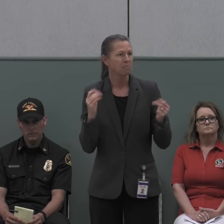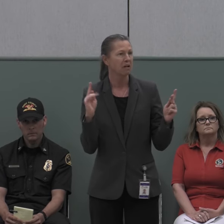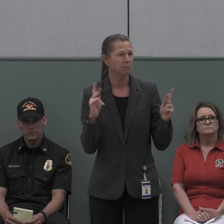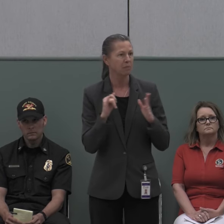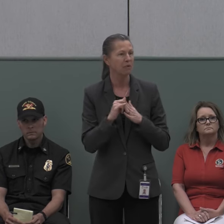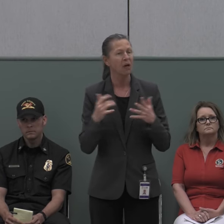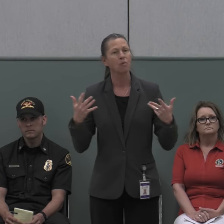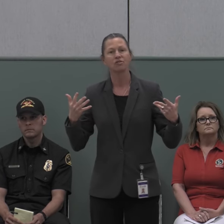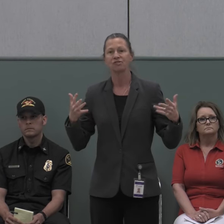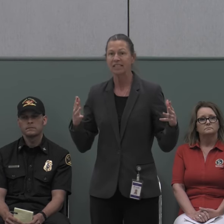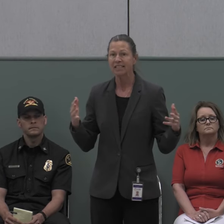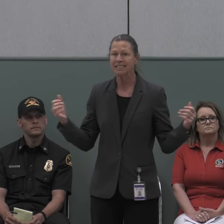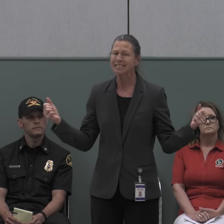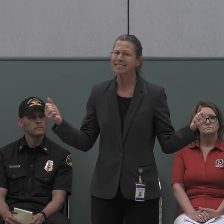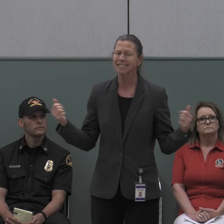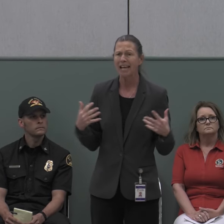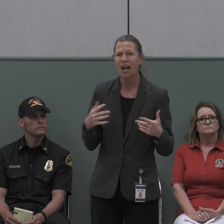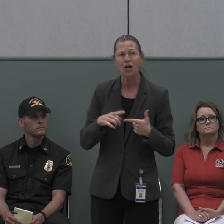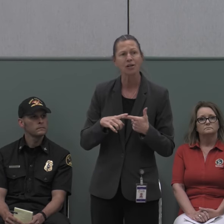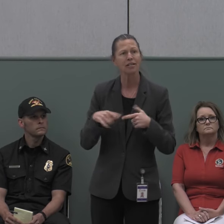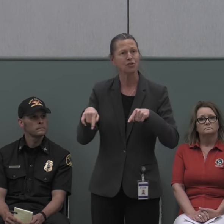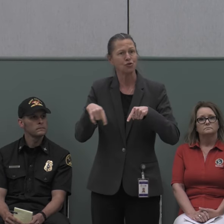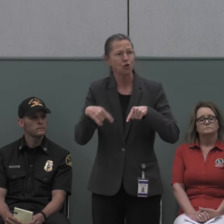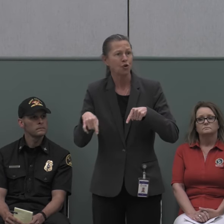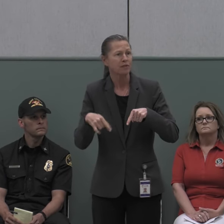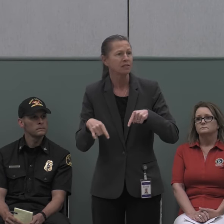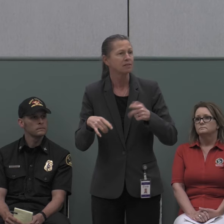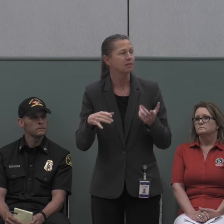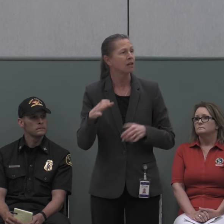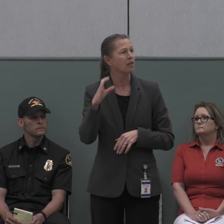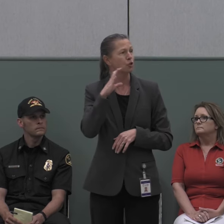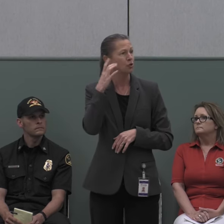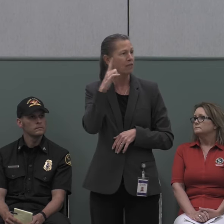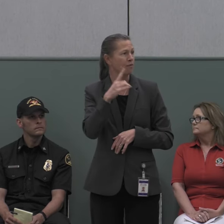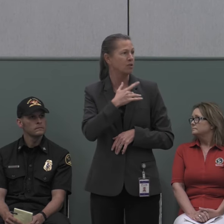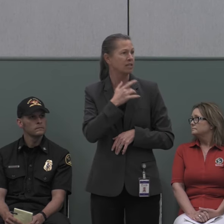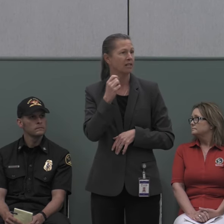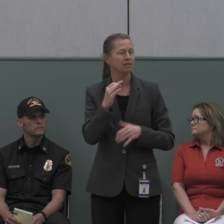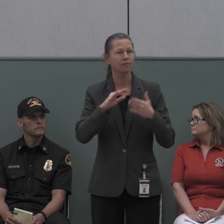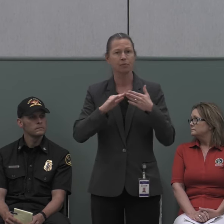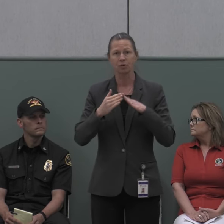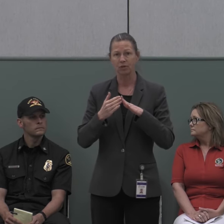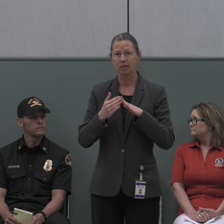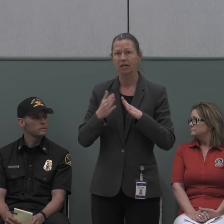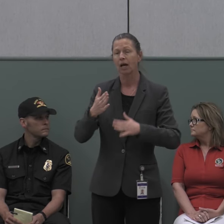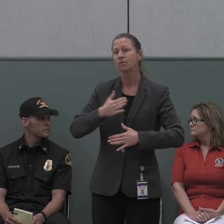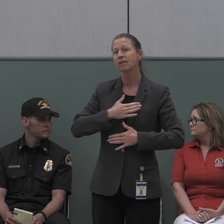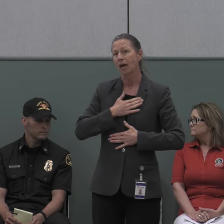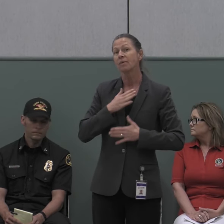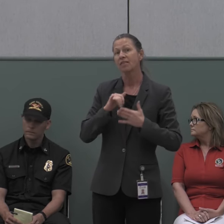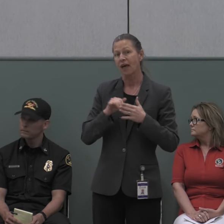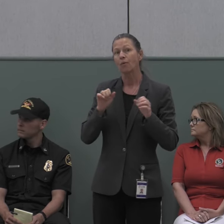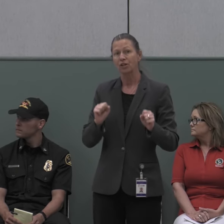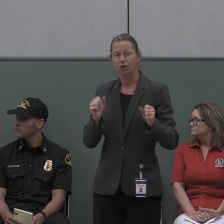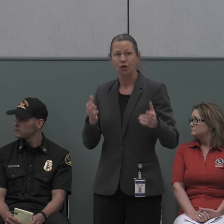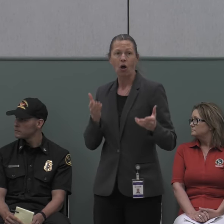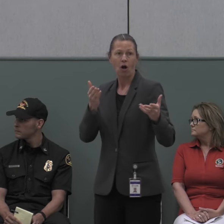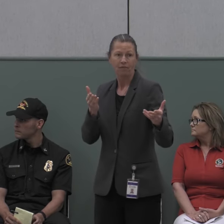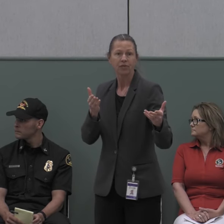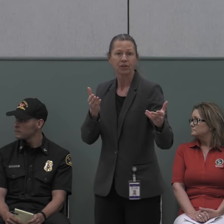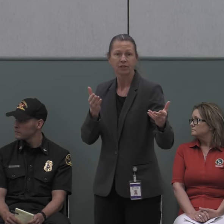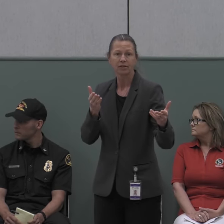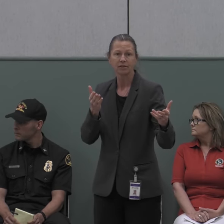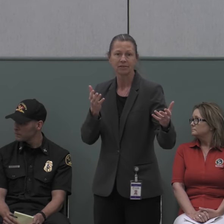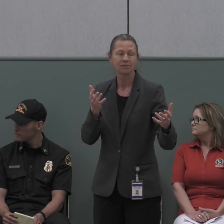nervous, and people just looking for a sense of community. And I was happy that we were able to offer. We were all happy we were able